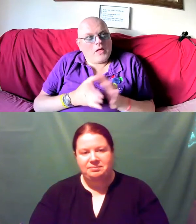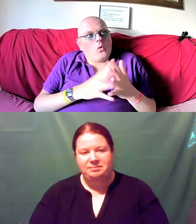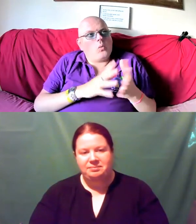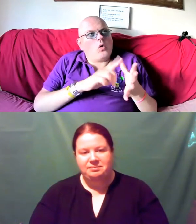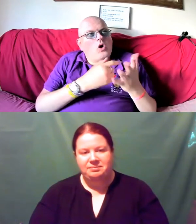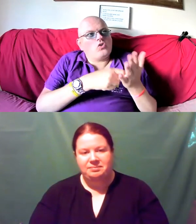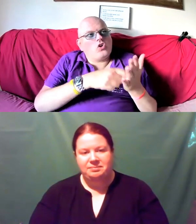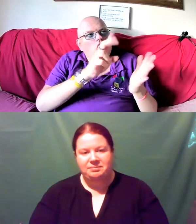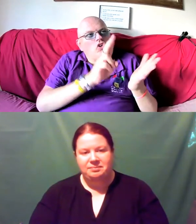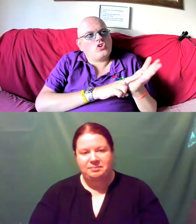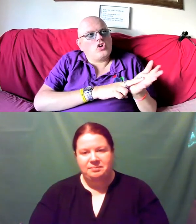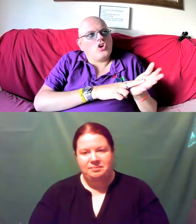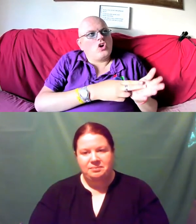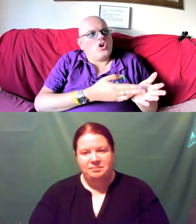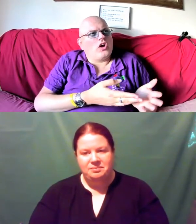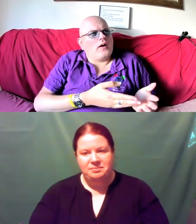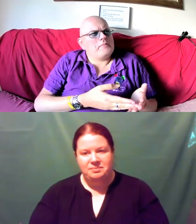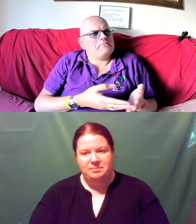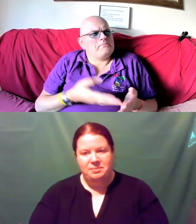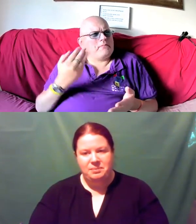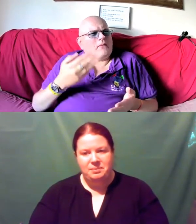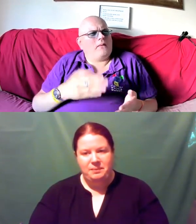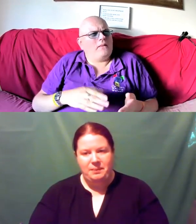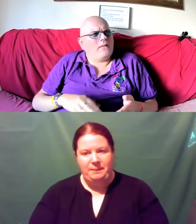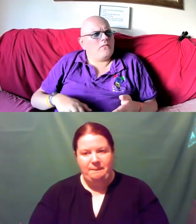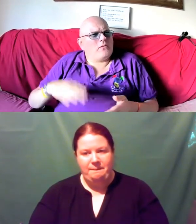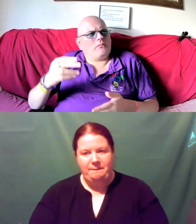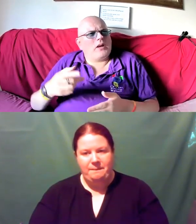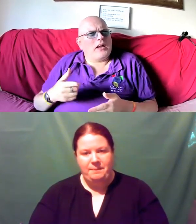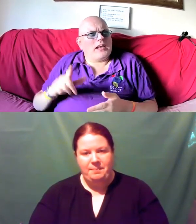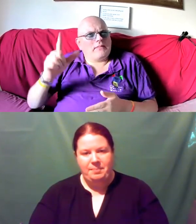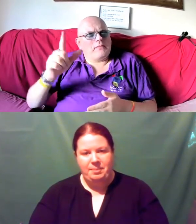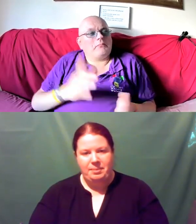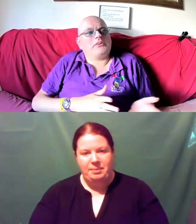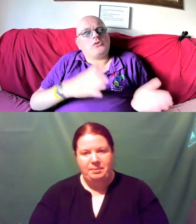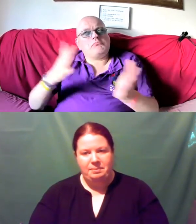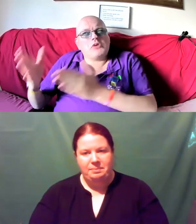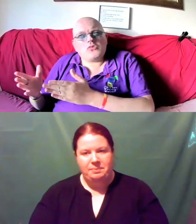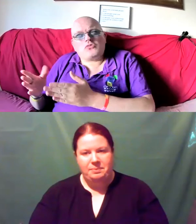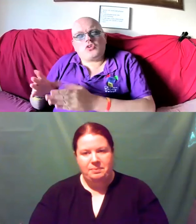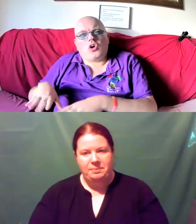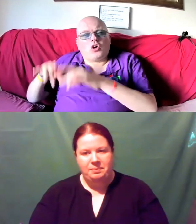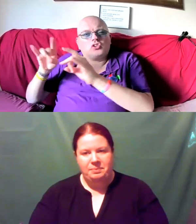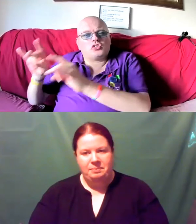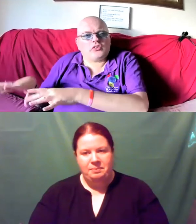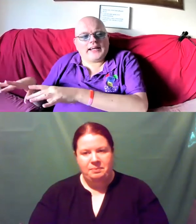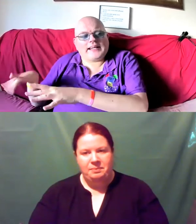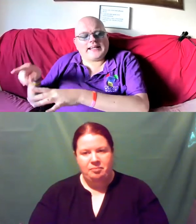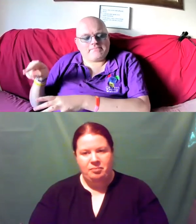family was originally from Liverpool, his father's family, and he'd moved to Sydney. But then he came to,